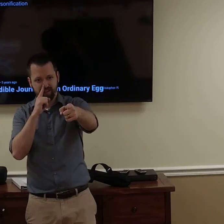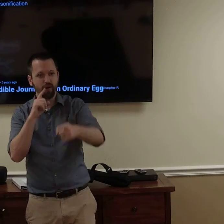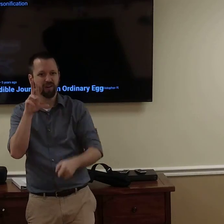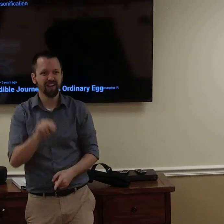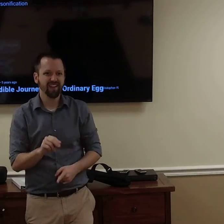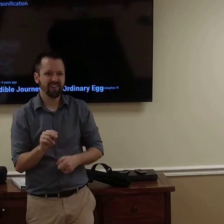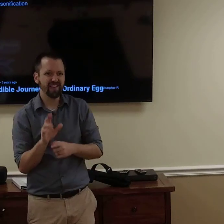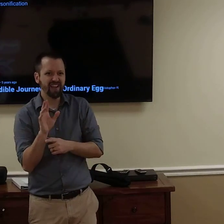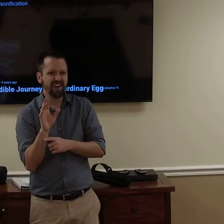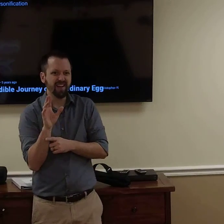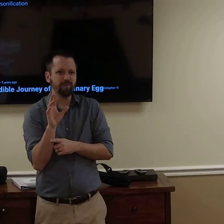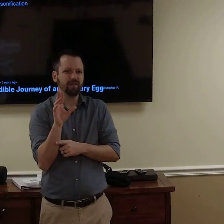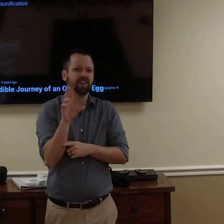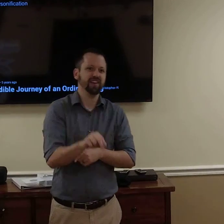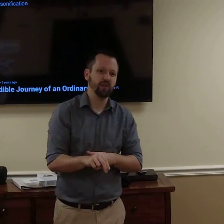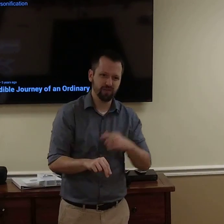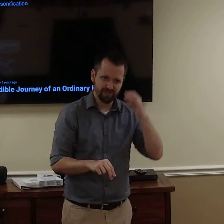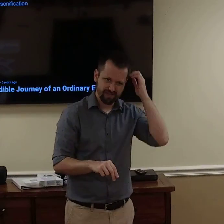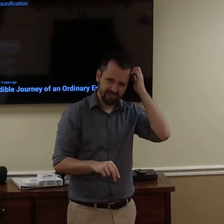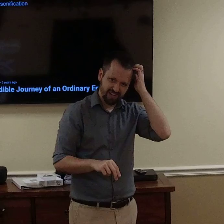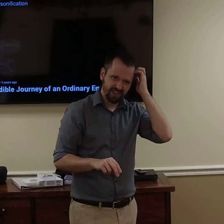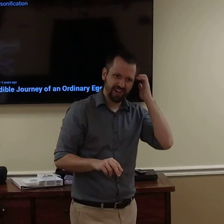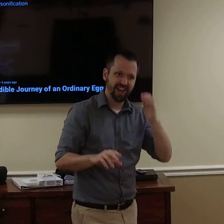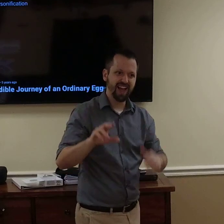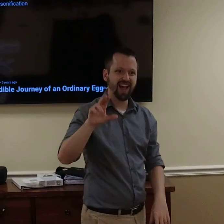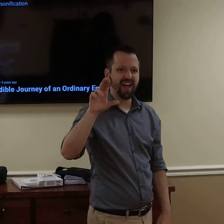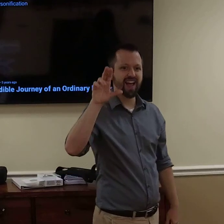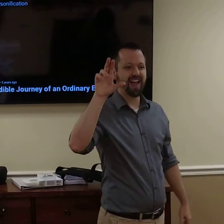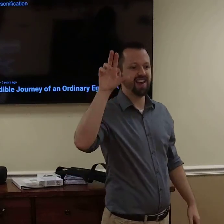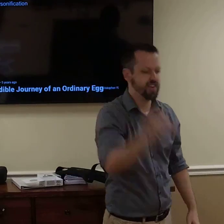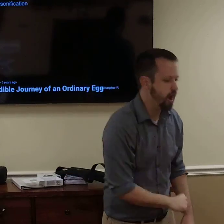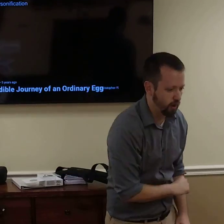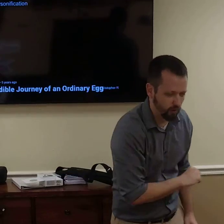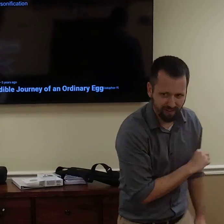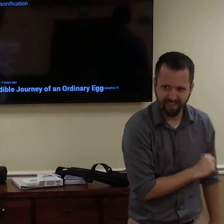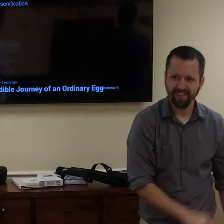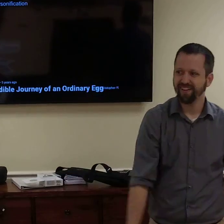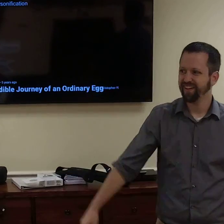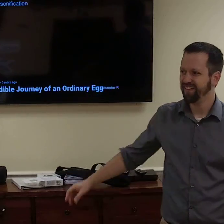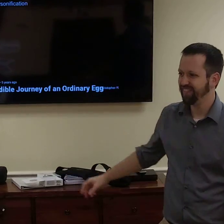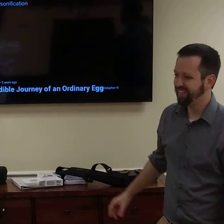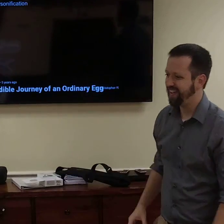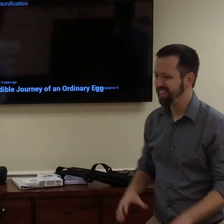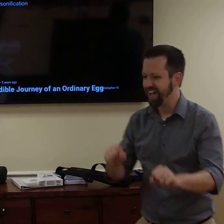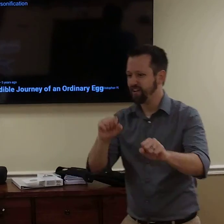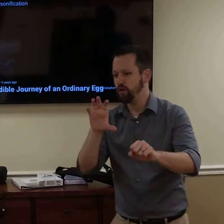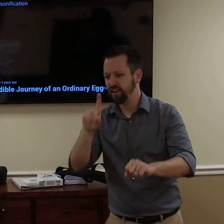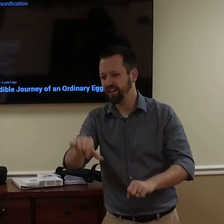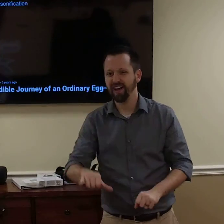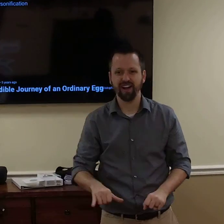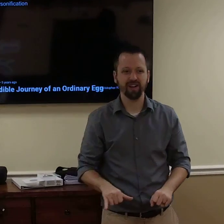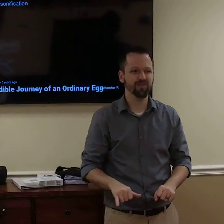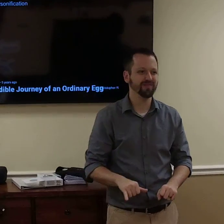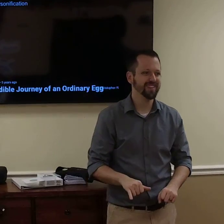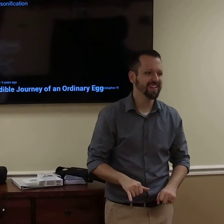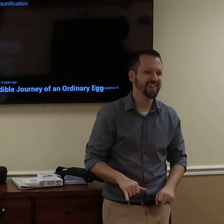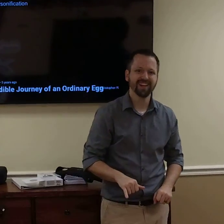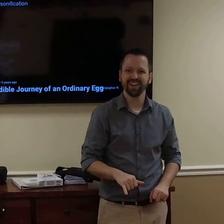No. You had your hand up? You're like, no. No. You're like, no. Take that, Cody.